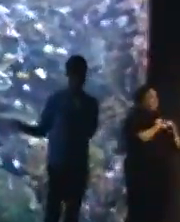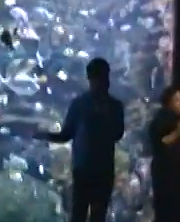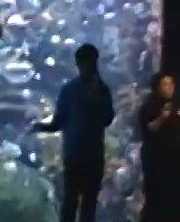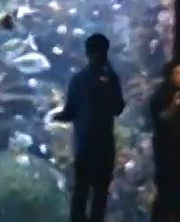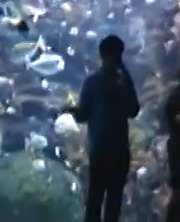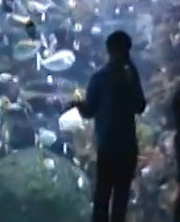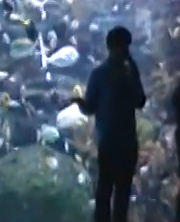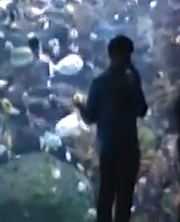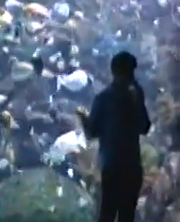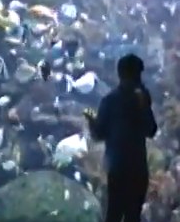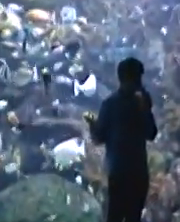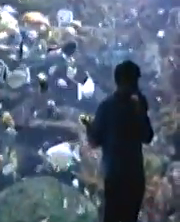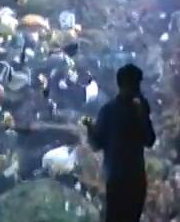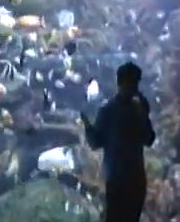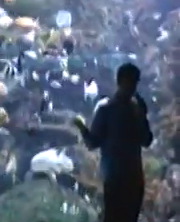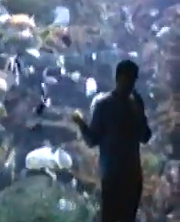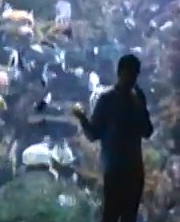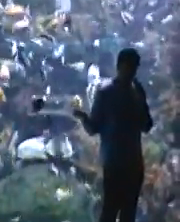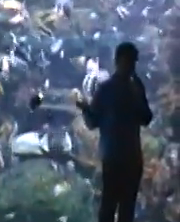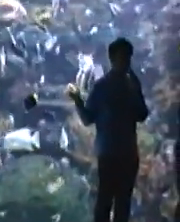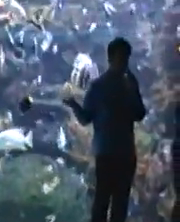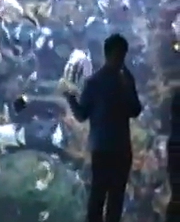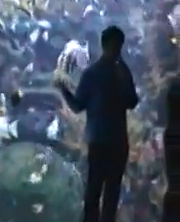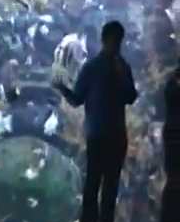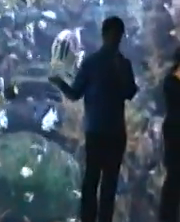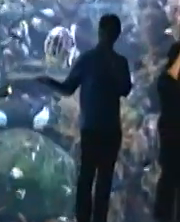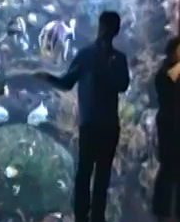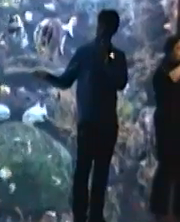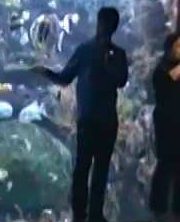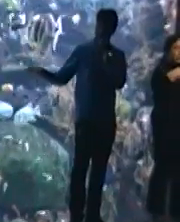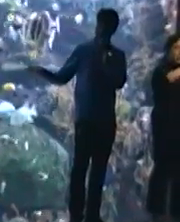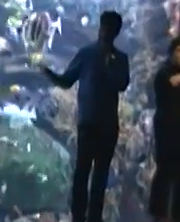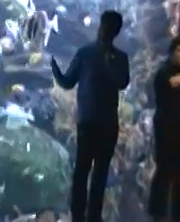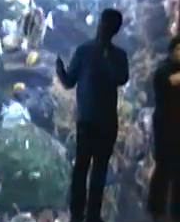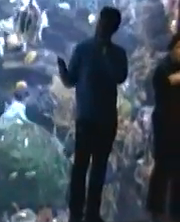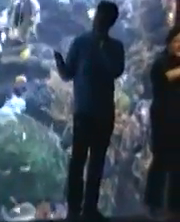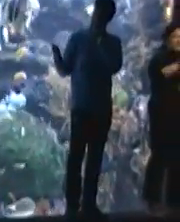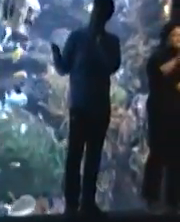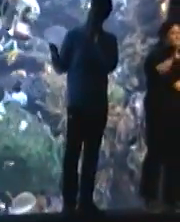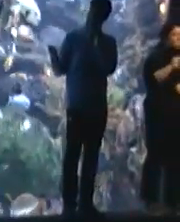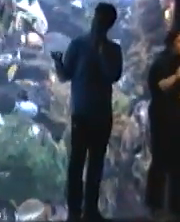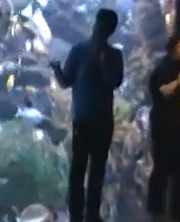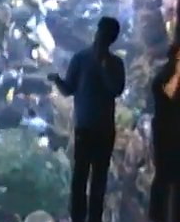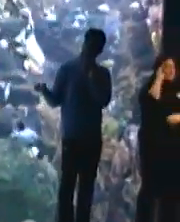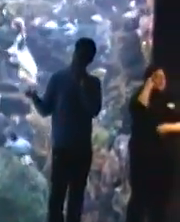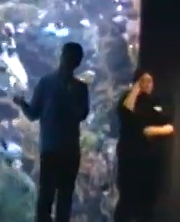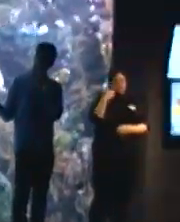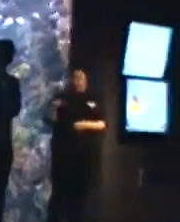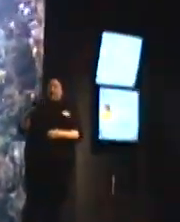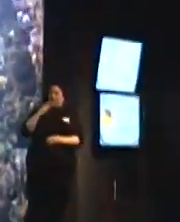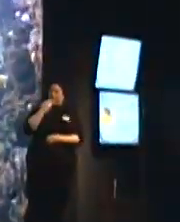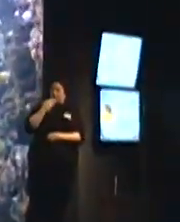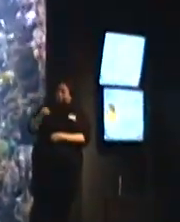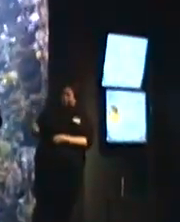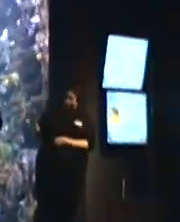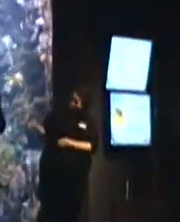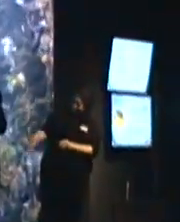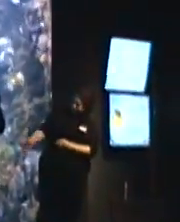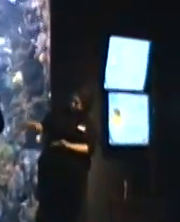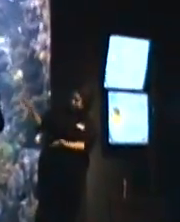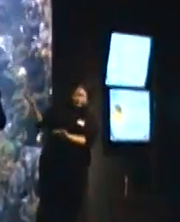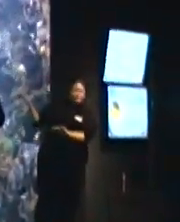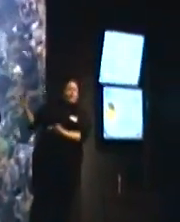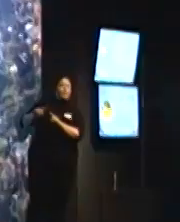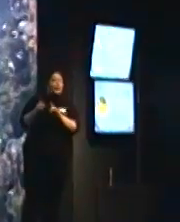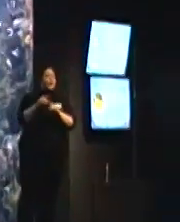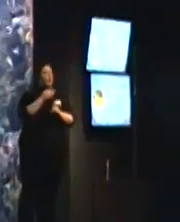coral, when we think of coral reefs, we typically think of bright, colorful settings like this. The color actually comes from an algae